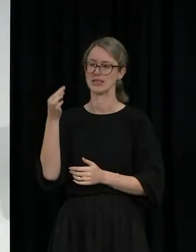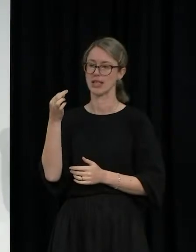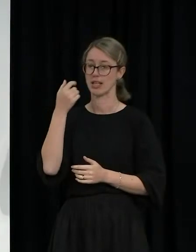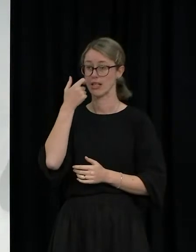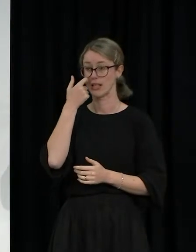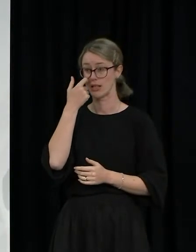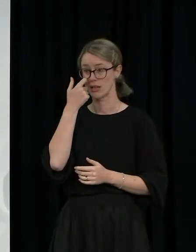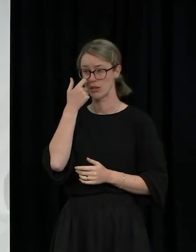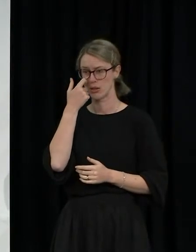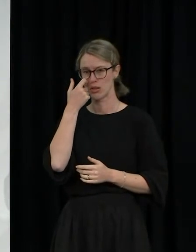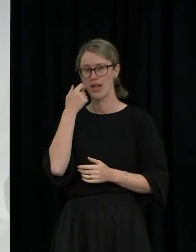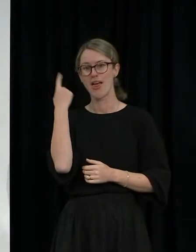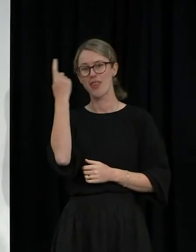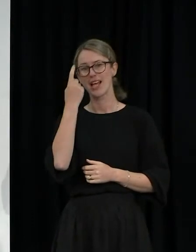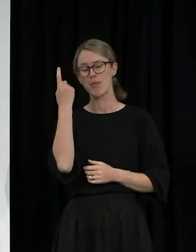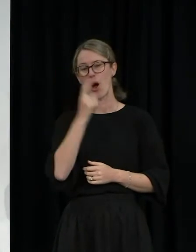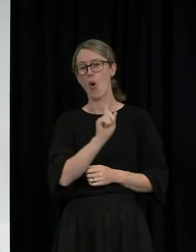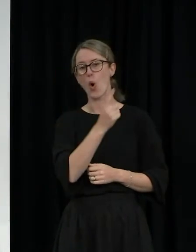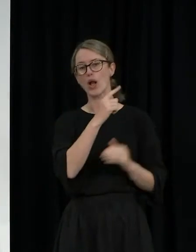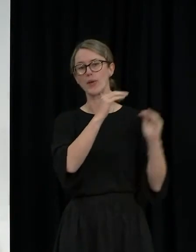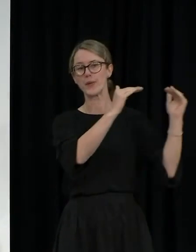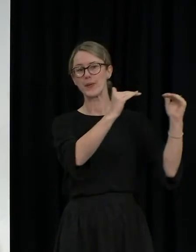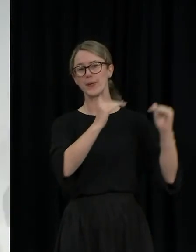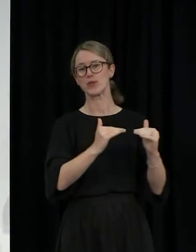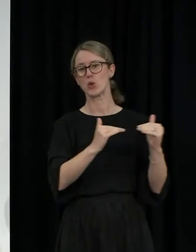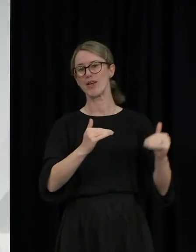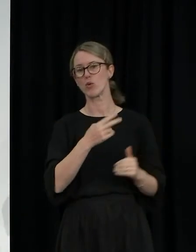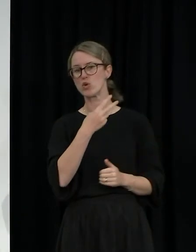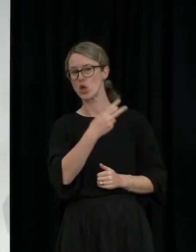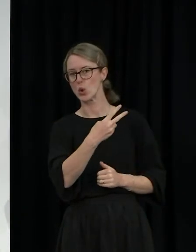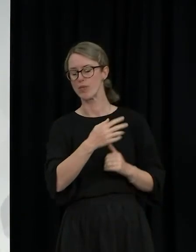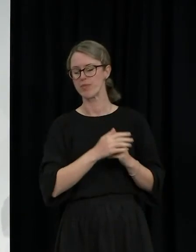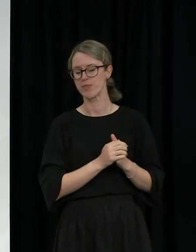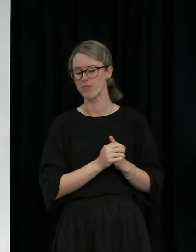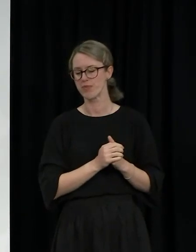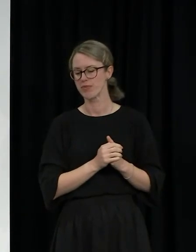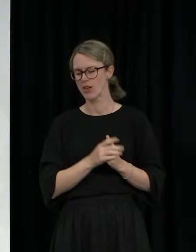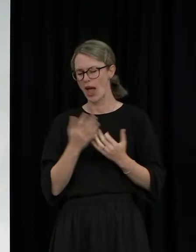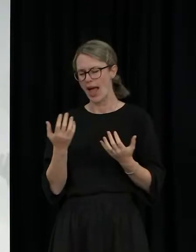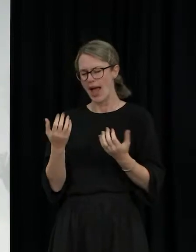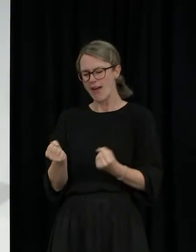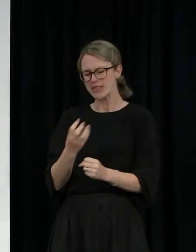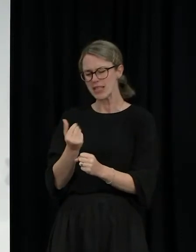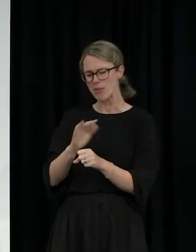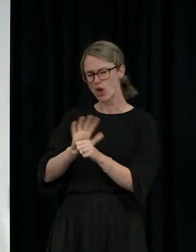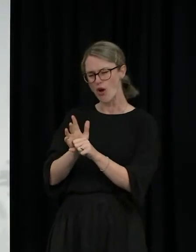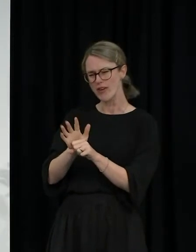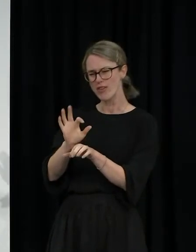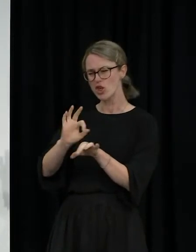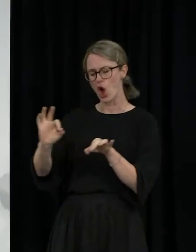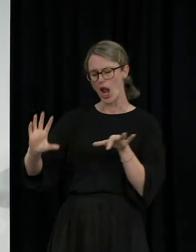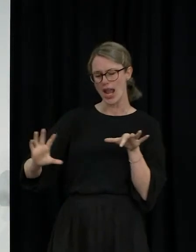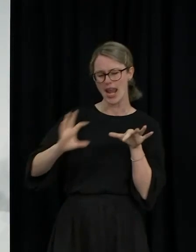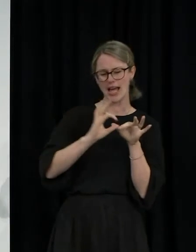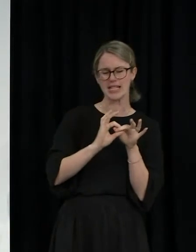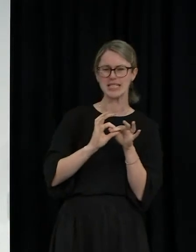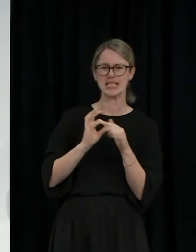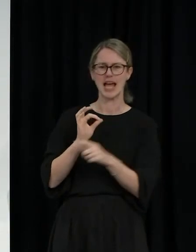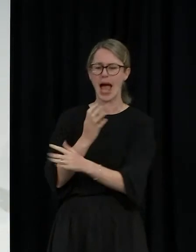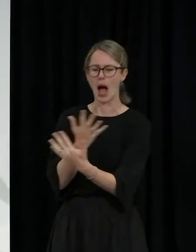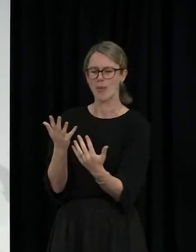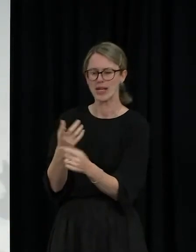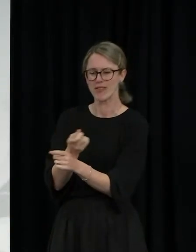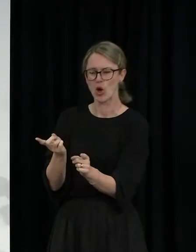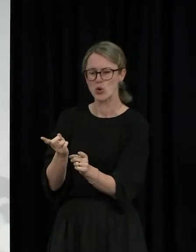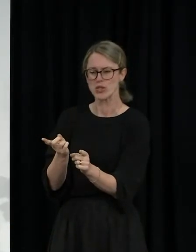of any look at level 2, how low do those unlinked cases need to be in order for Auckland to move?